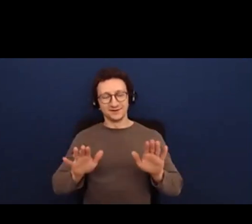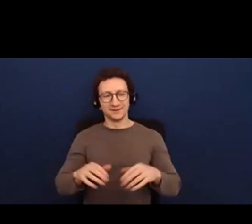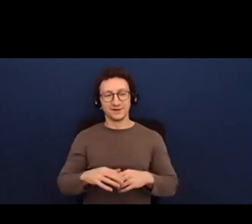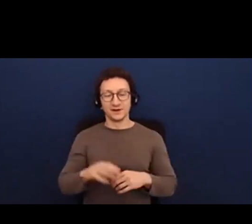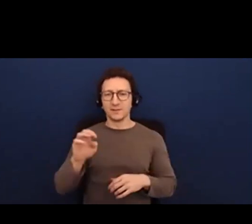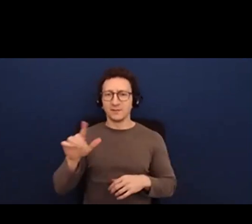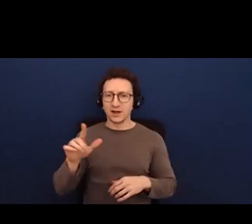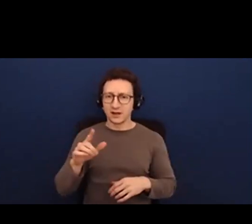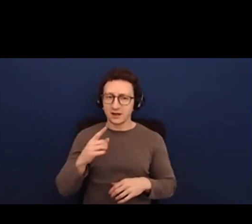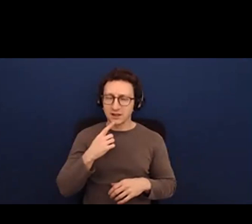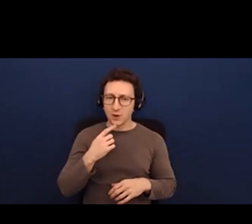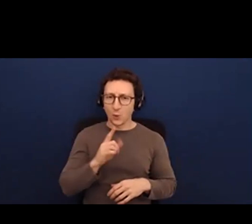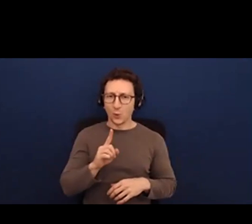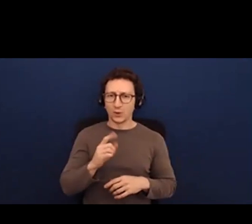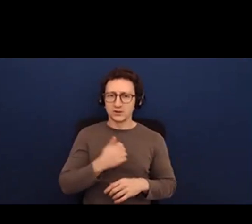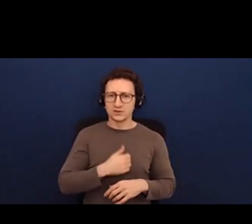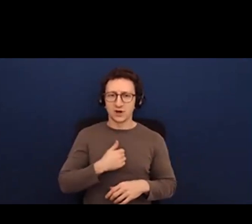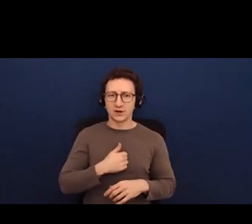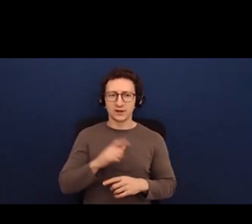what I'm going to do, go ahead.